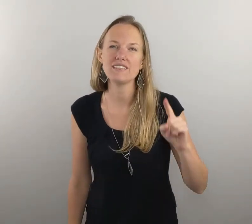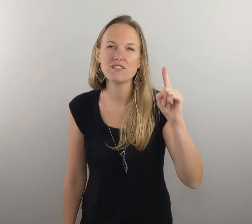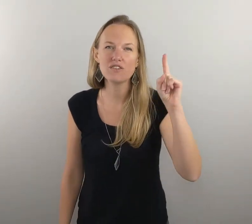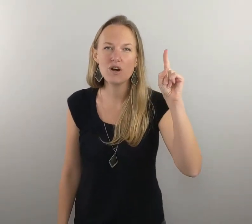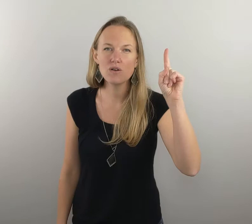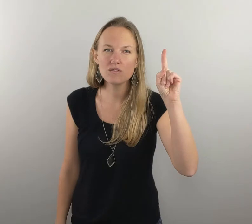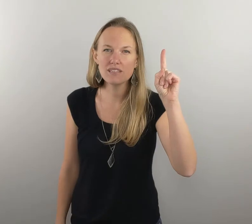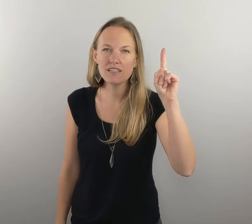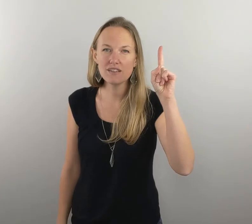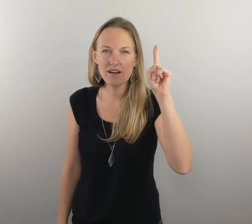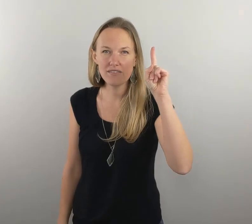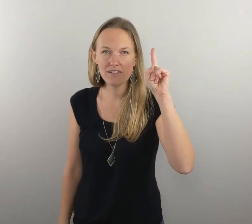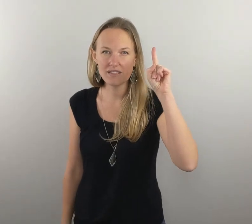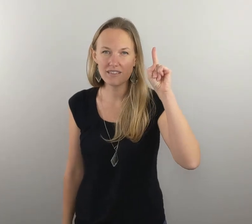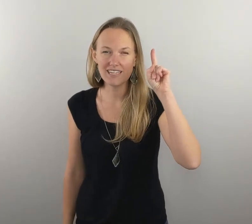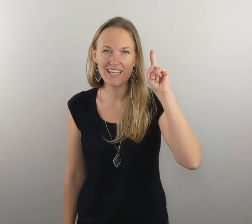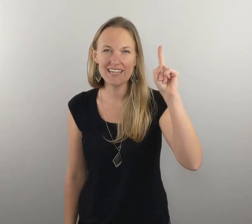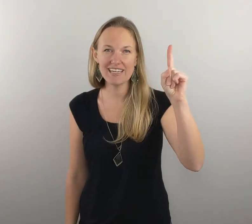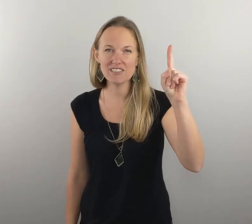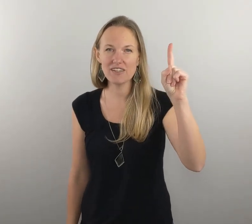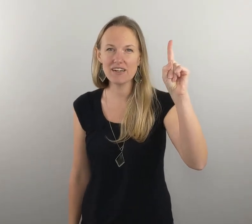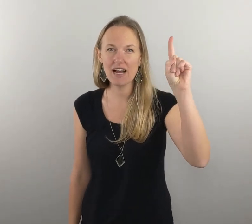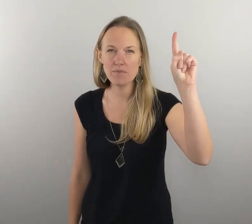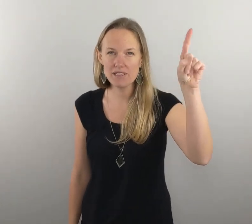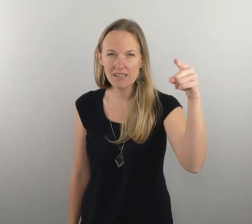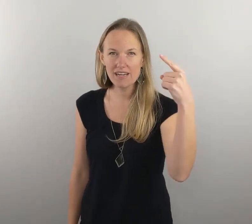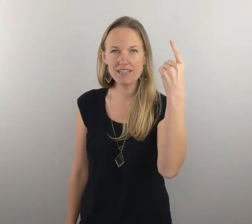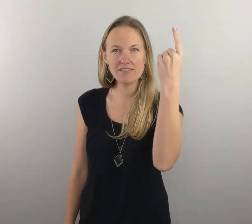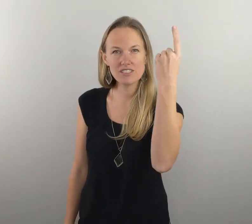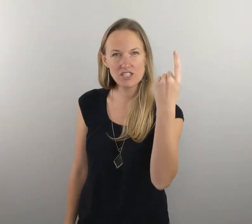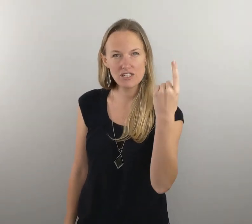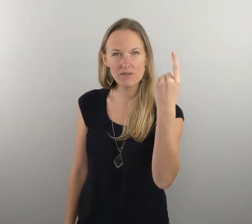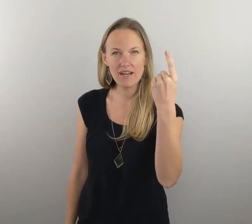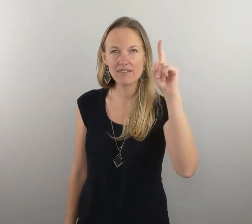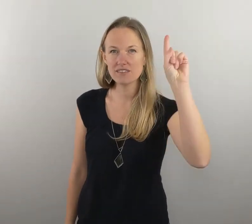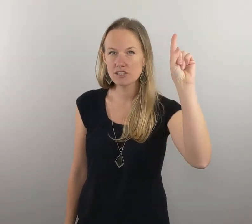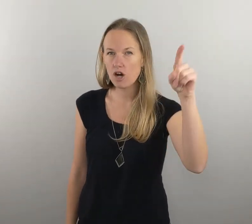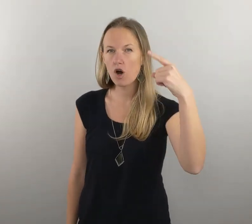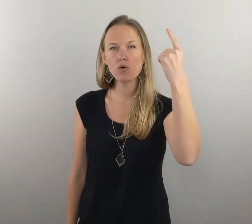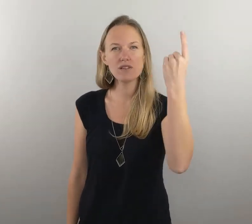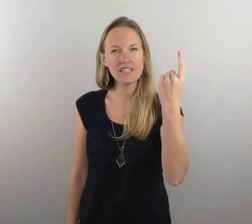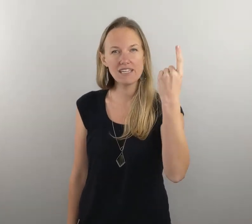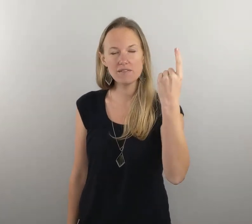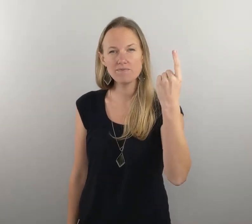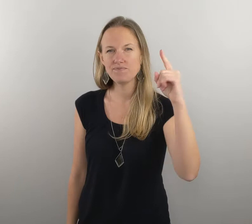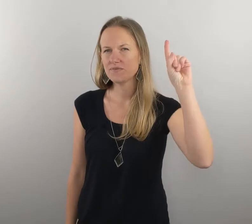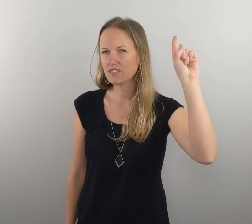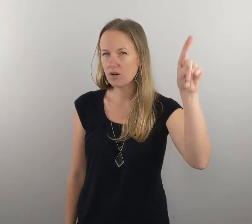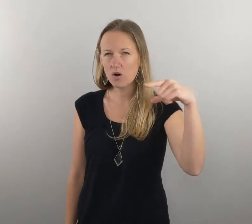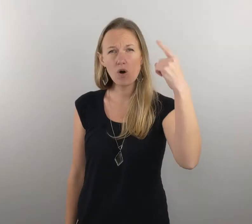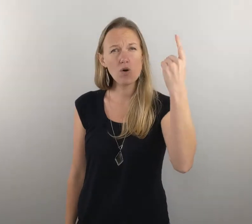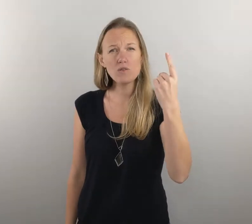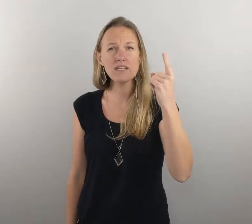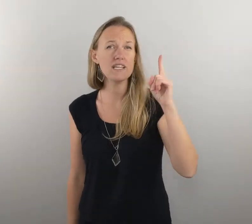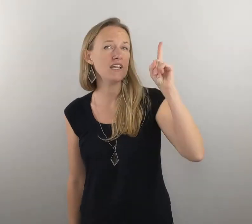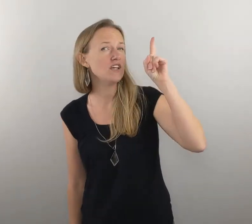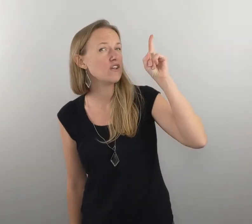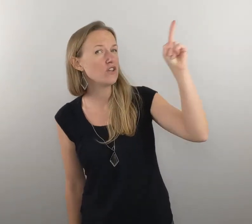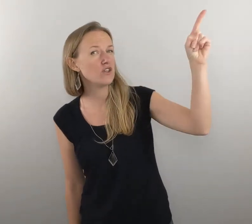for only, you have your index finger up and you kind of turn it around. Only, so only